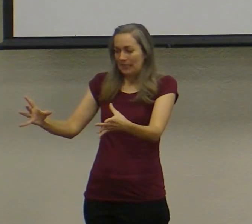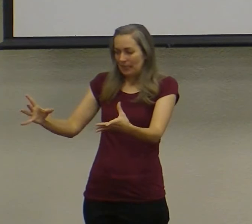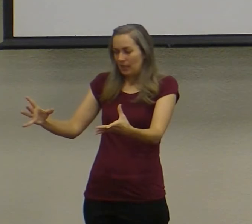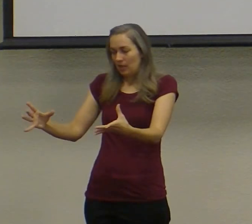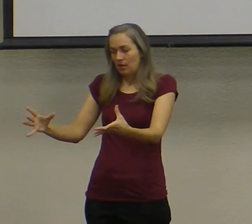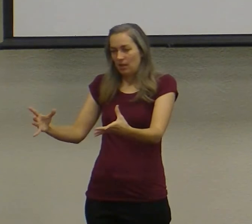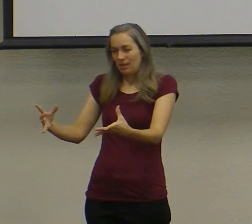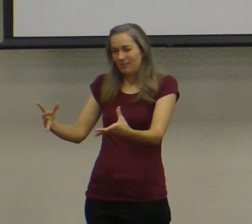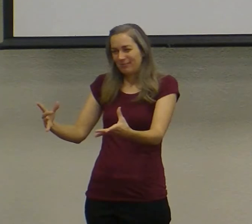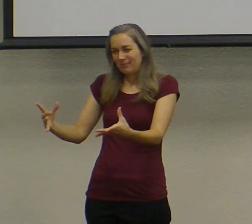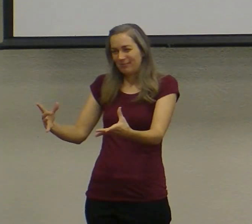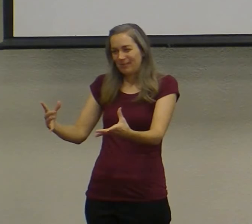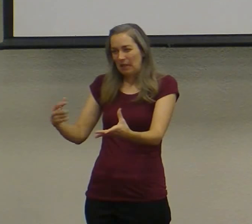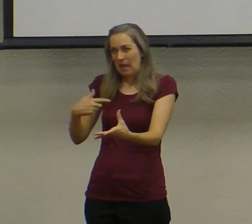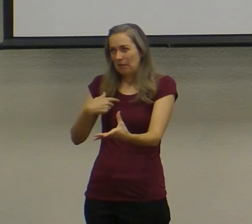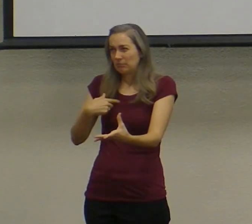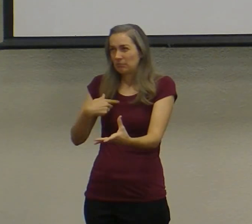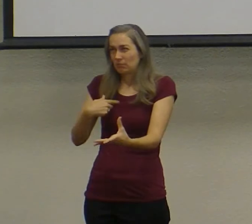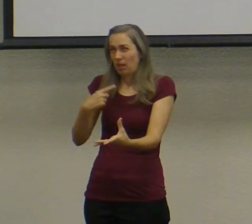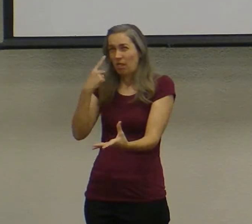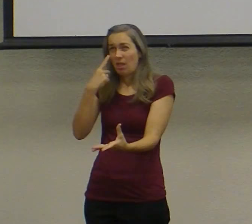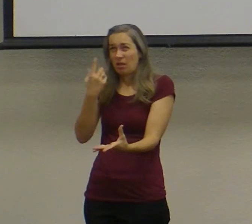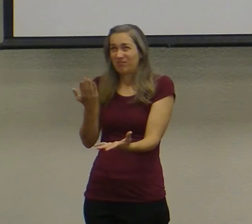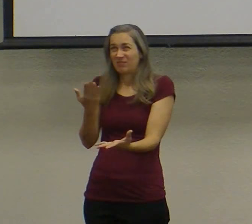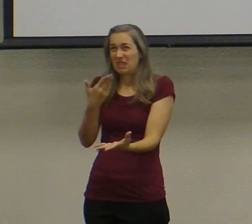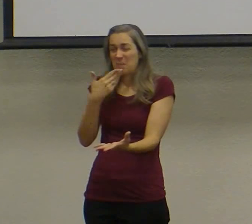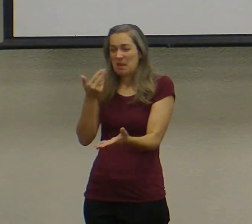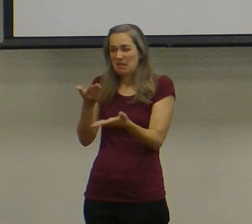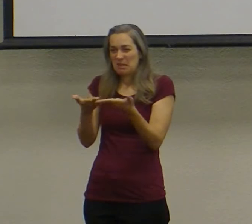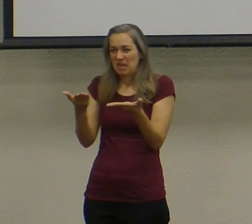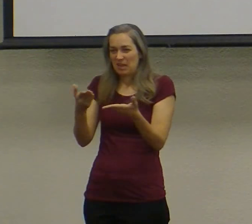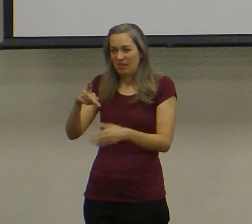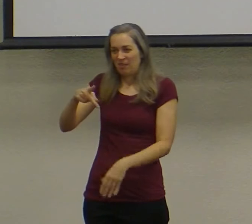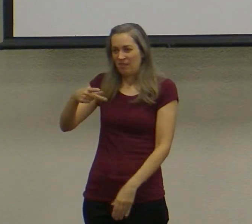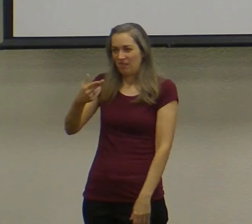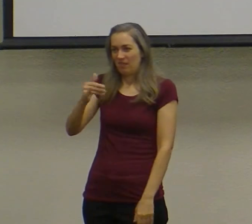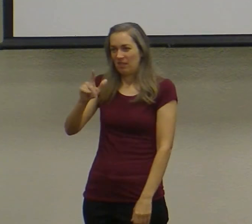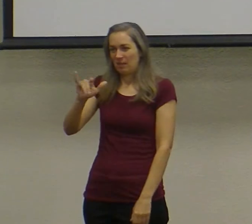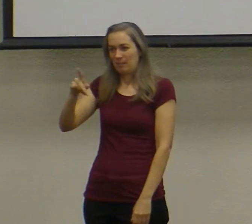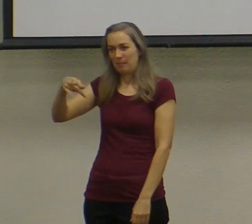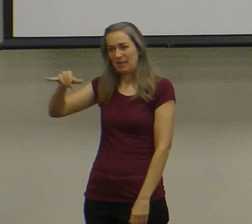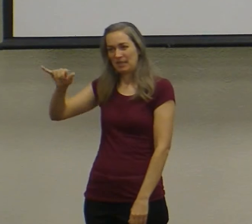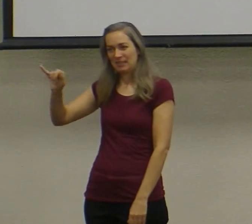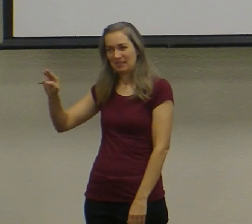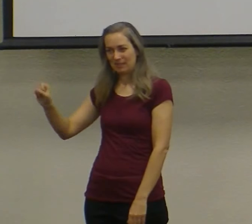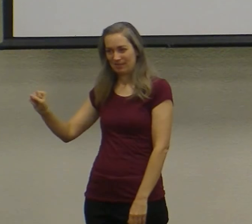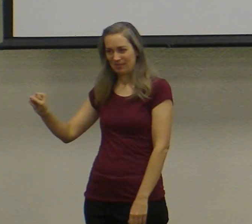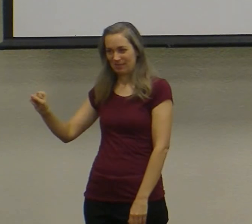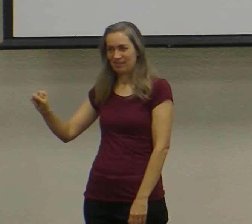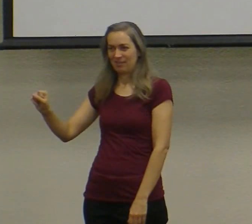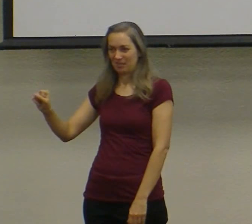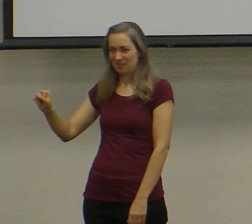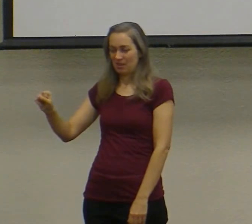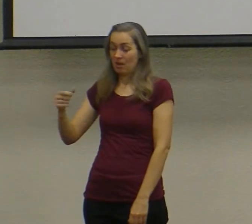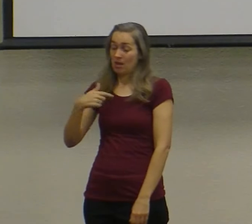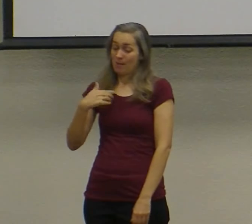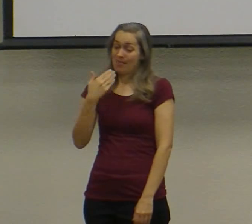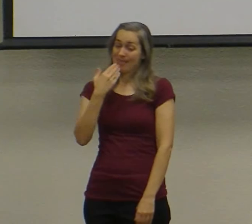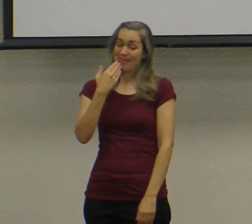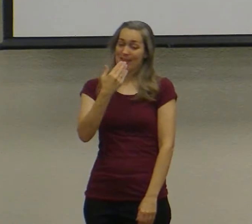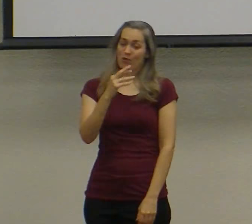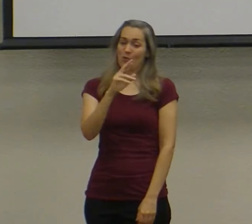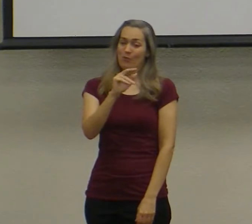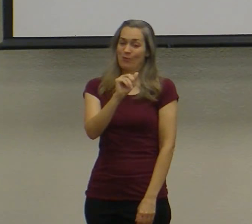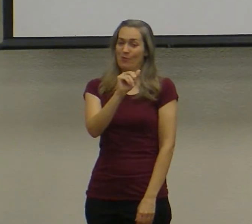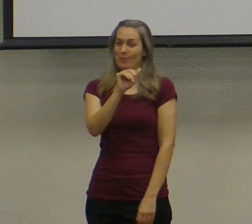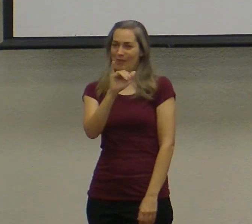happening, I couldn't think of anything better to teach than the book of Philippians. And I'm so thankful, again, to Ray Young for